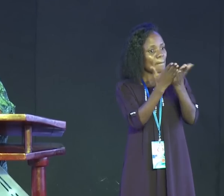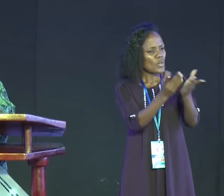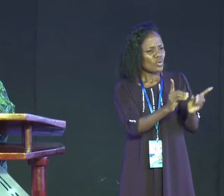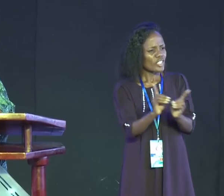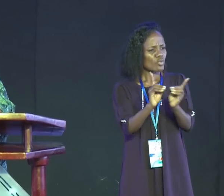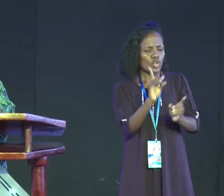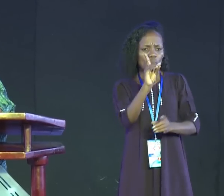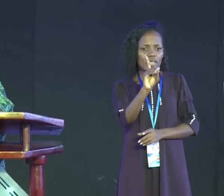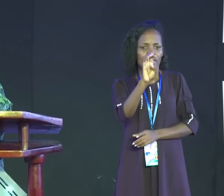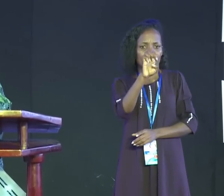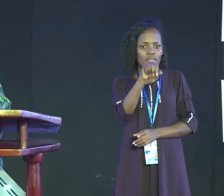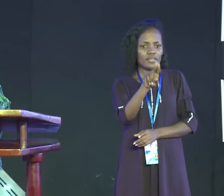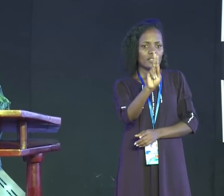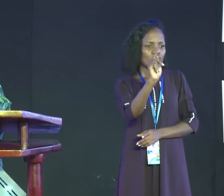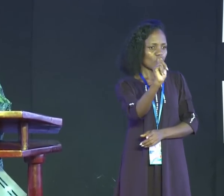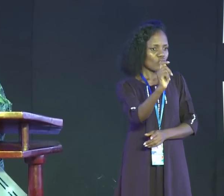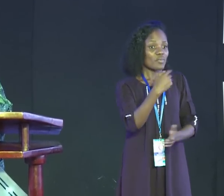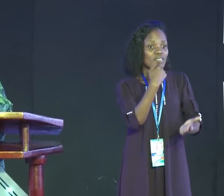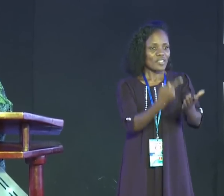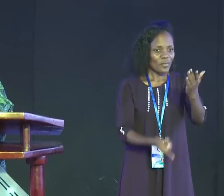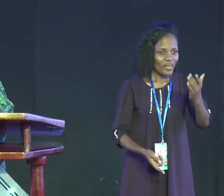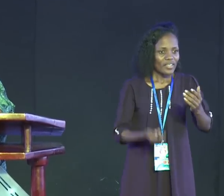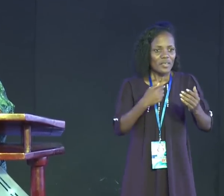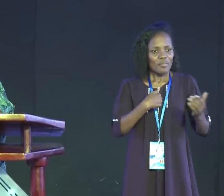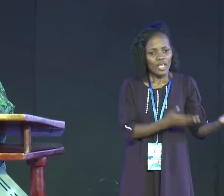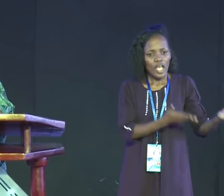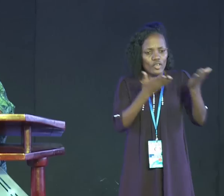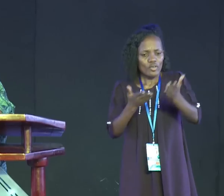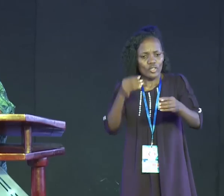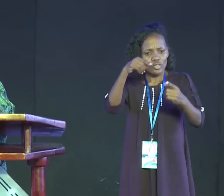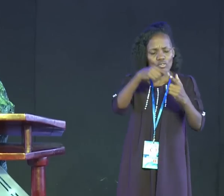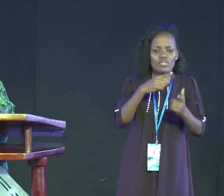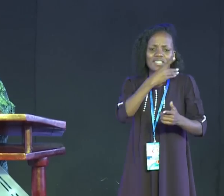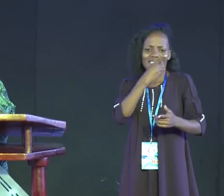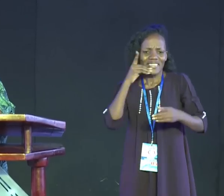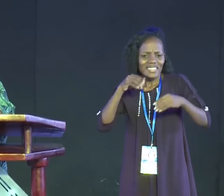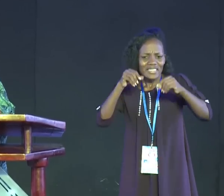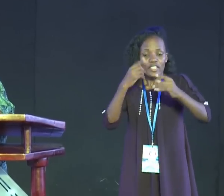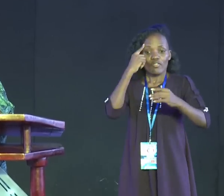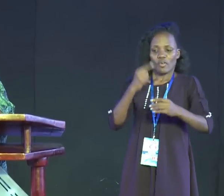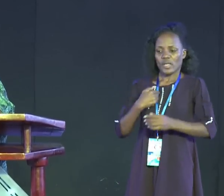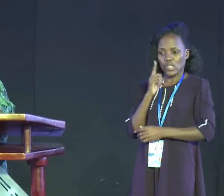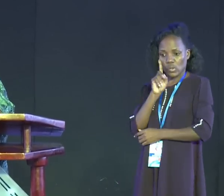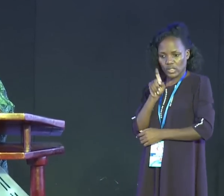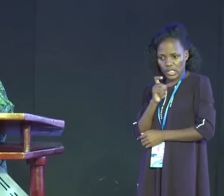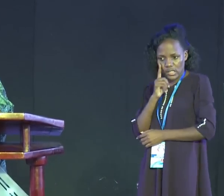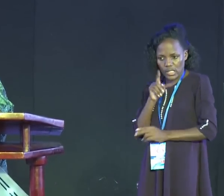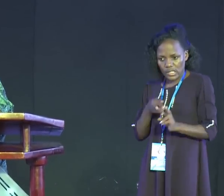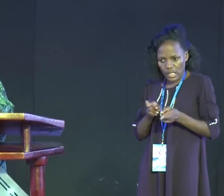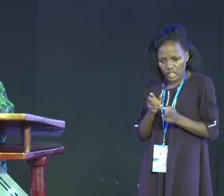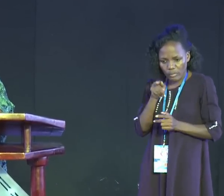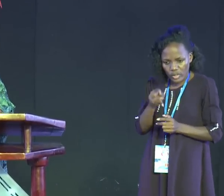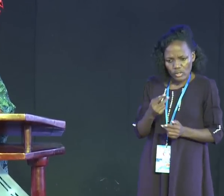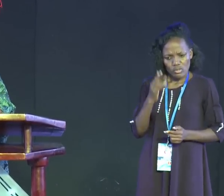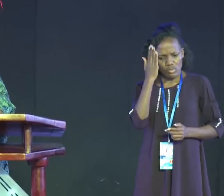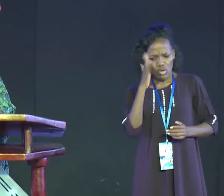nakutwala mu ddungu nkukeme nkugeze manye ebyali mu mutima gwo oba onagondera amateeka